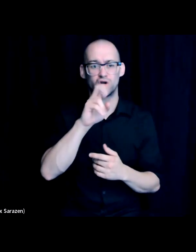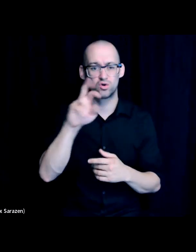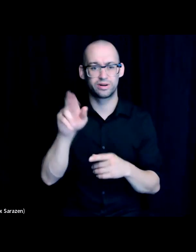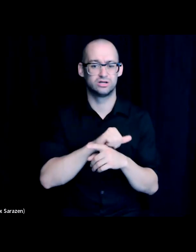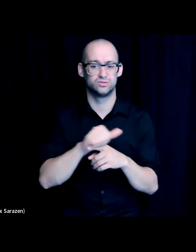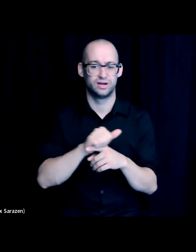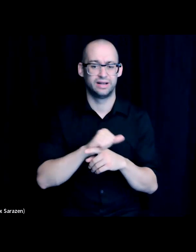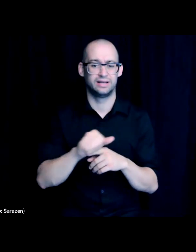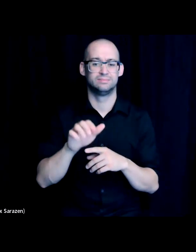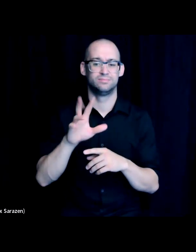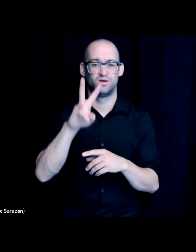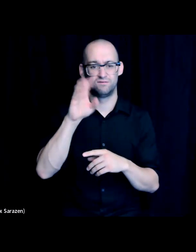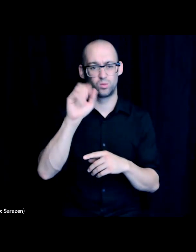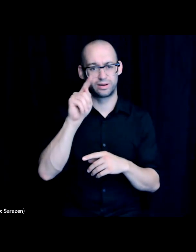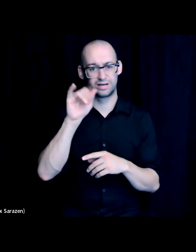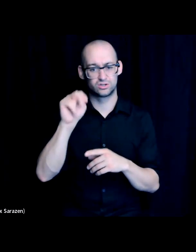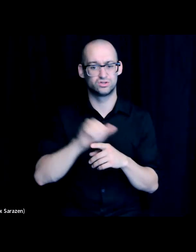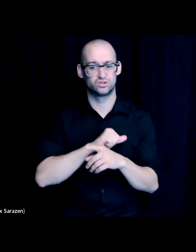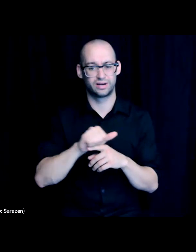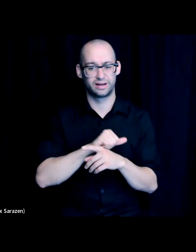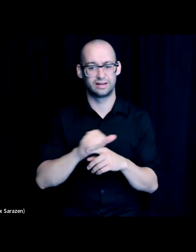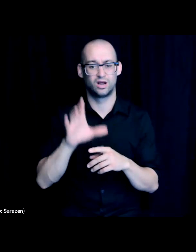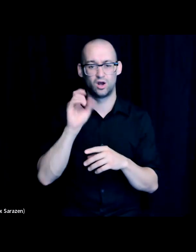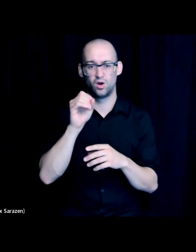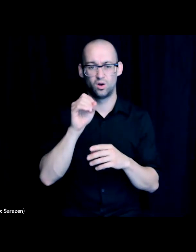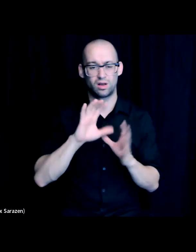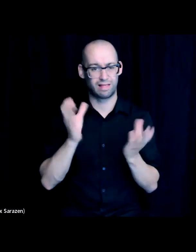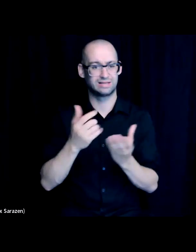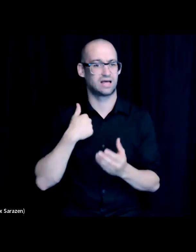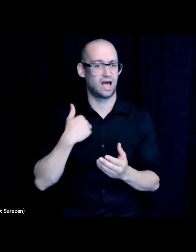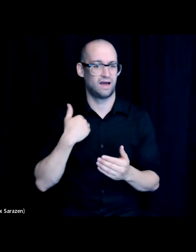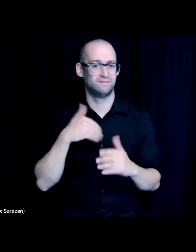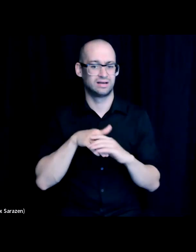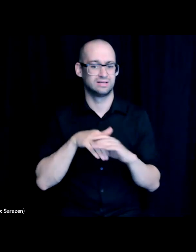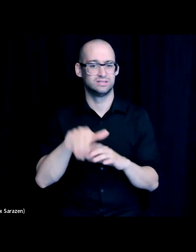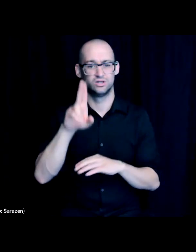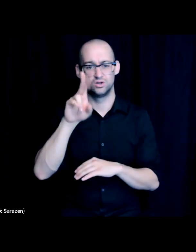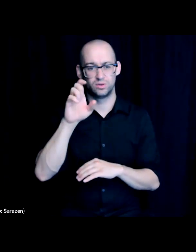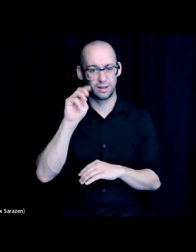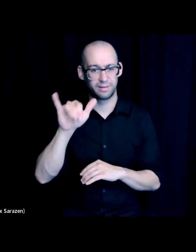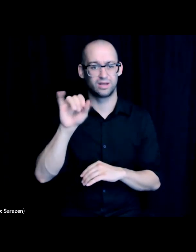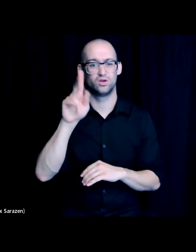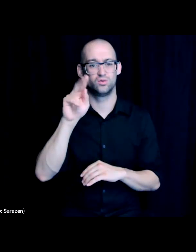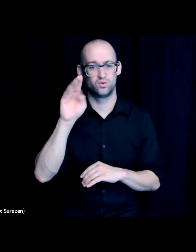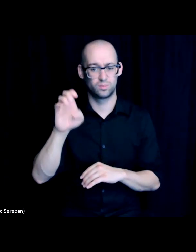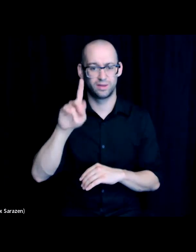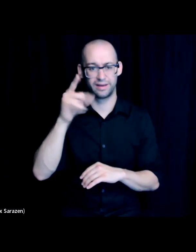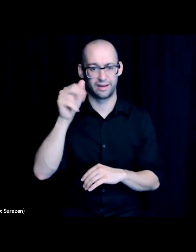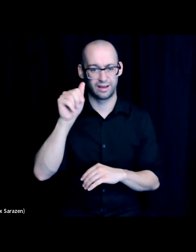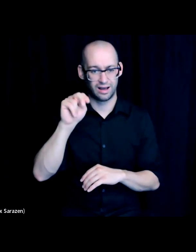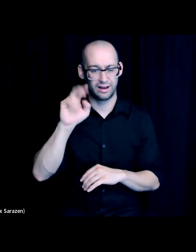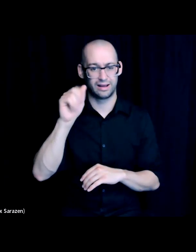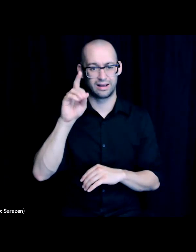courses that I could have now have access to on YouTube or Udemy or Udacity or the Khan Academy or LinkedIn